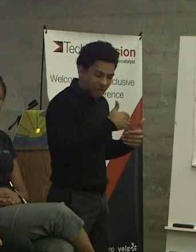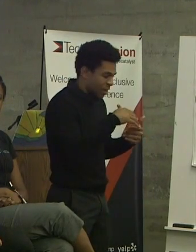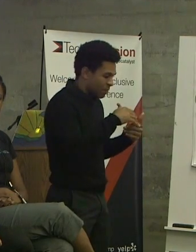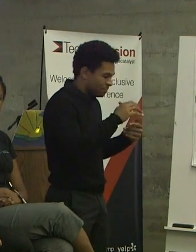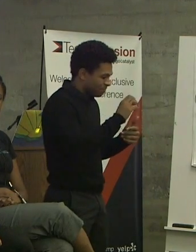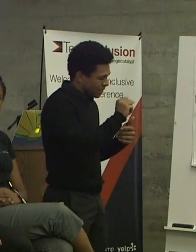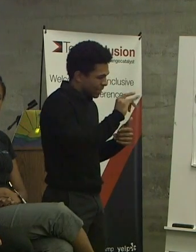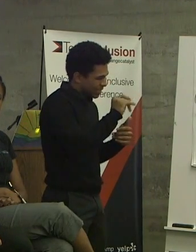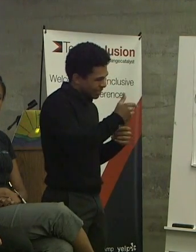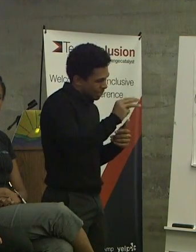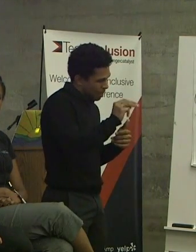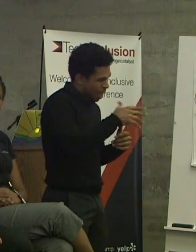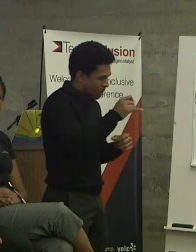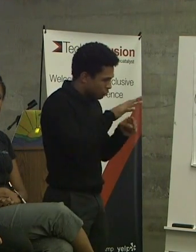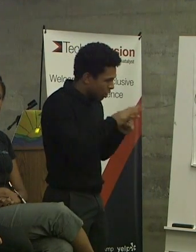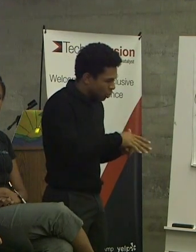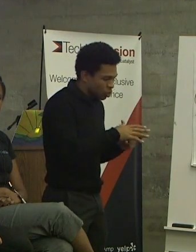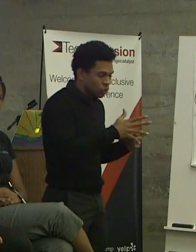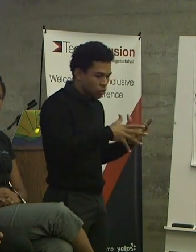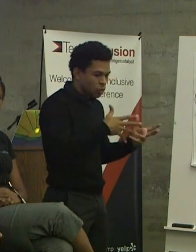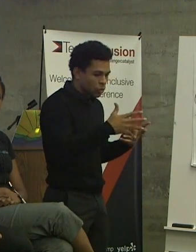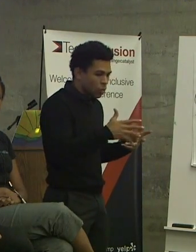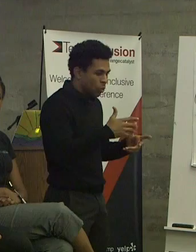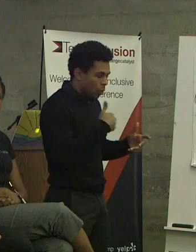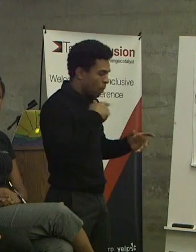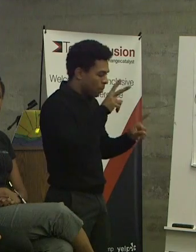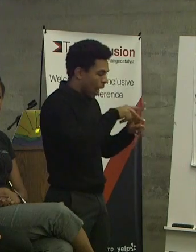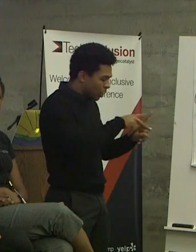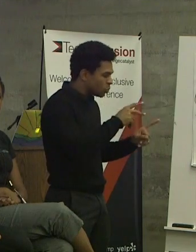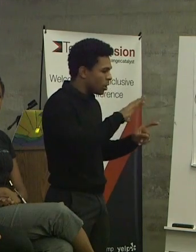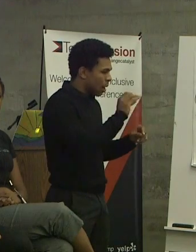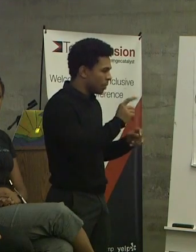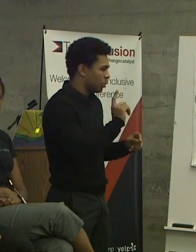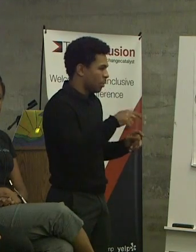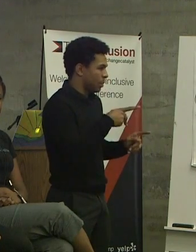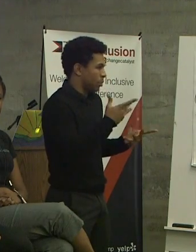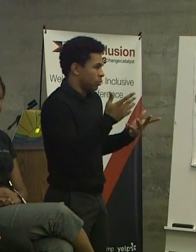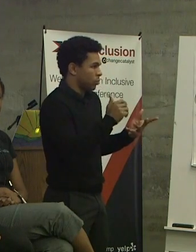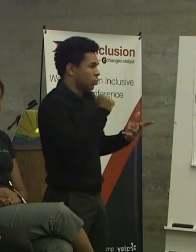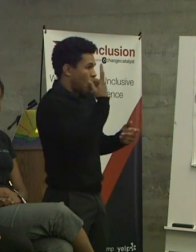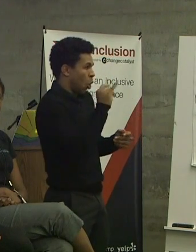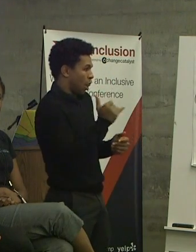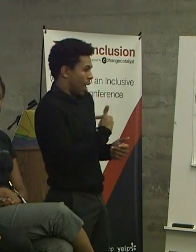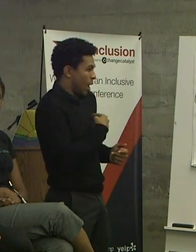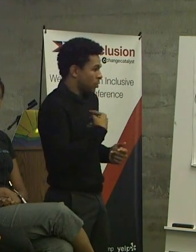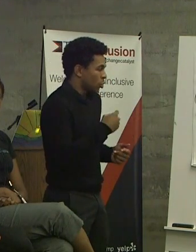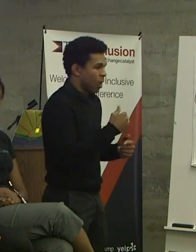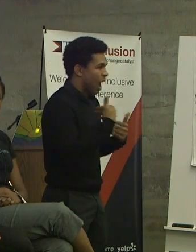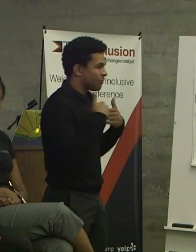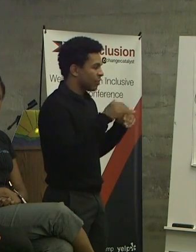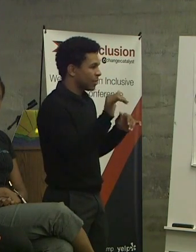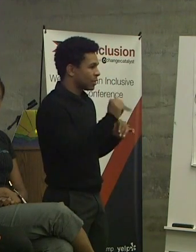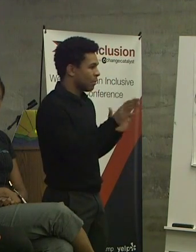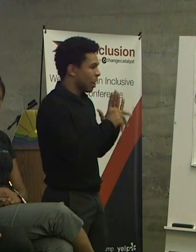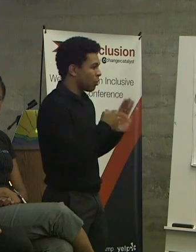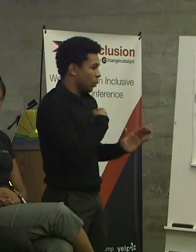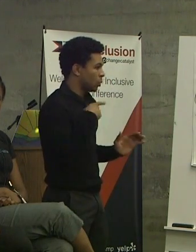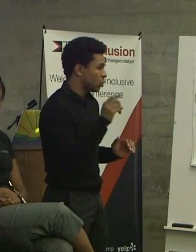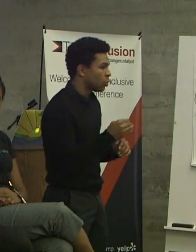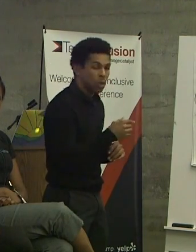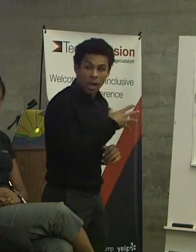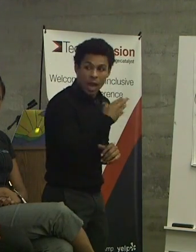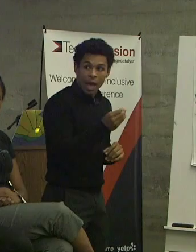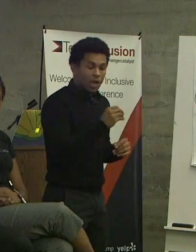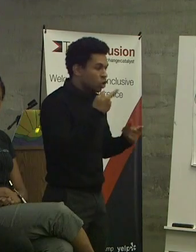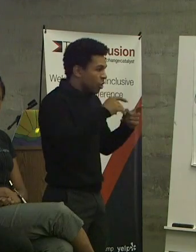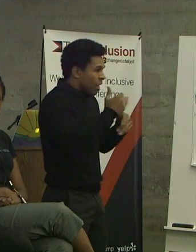a company with people interviewing us that don't look like us, sound like us, or even have the background like we do. And in